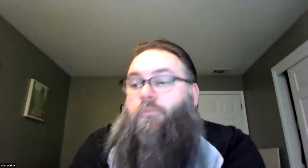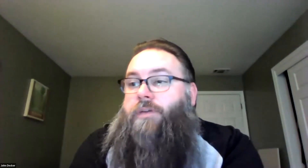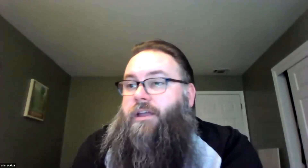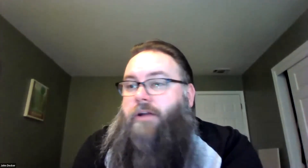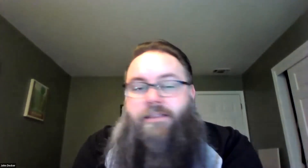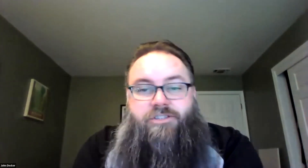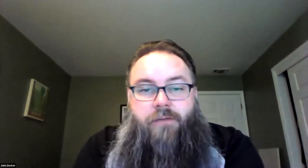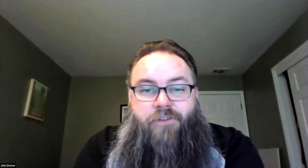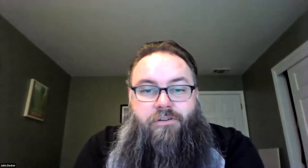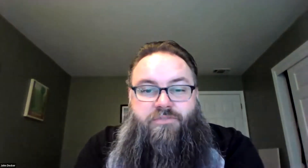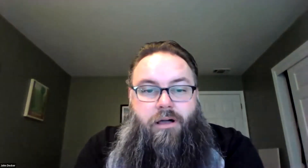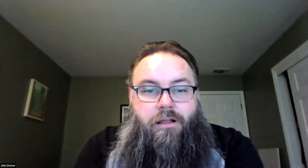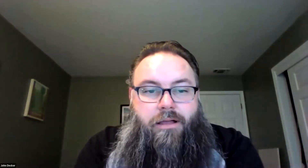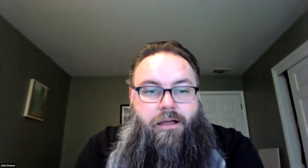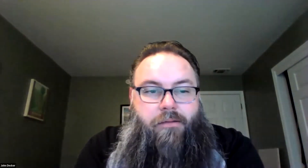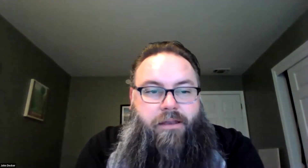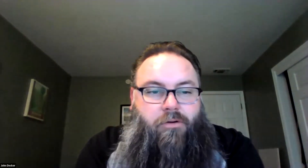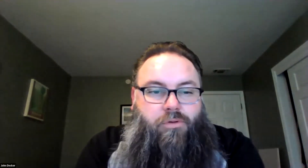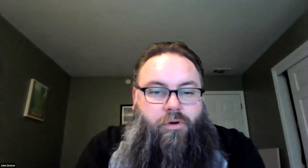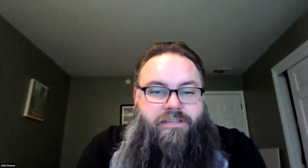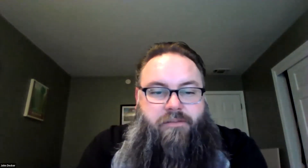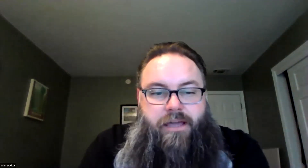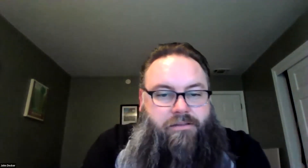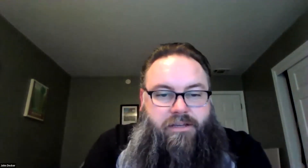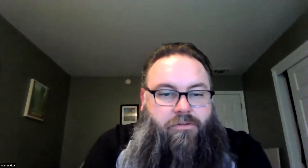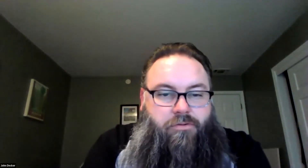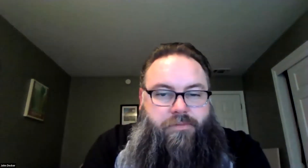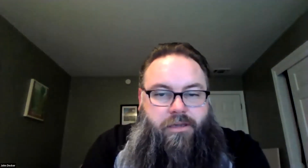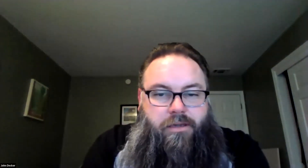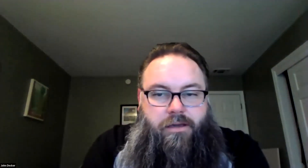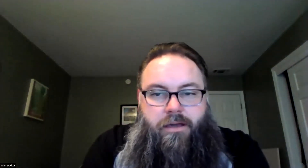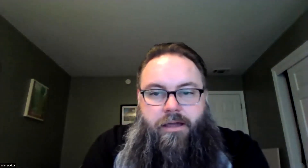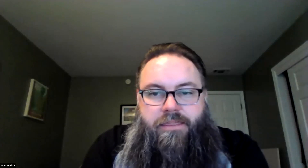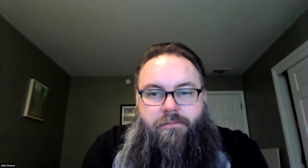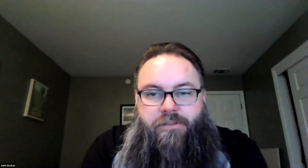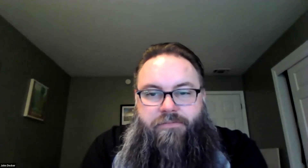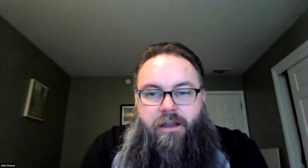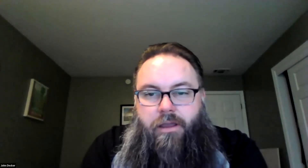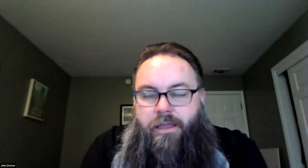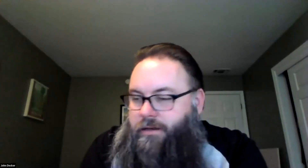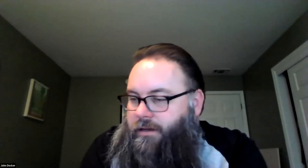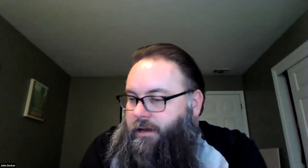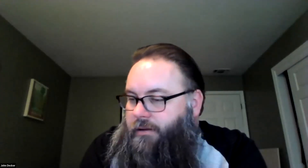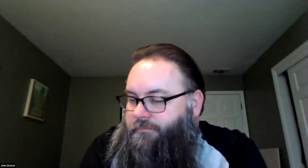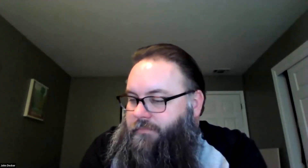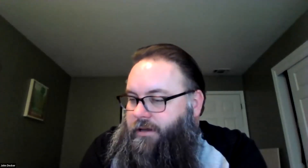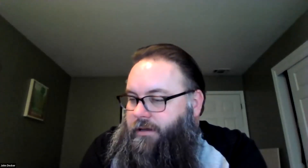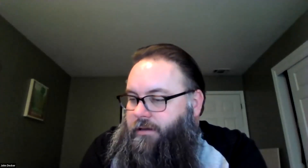And I will be there at the job fair as well. I know Lori's going to be out there. There will be, I believe, Gary